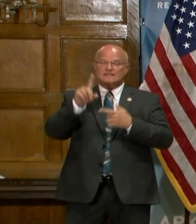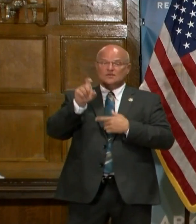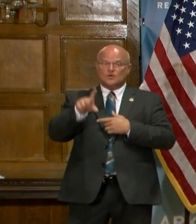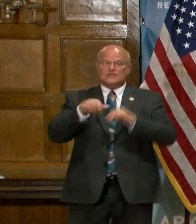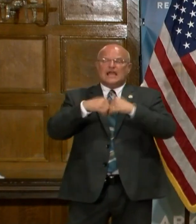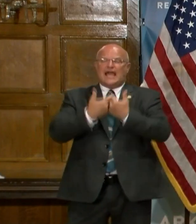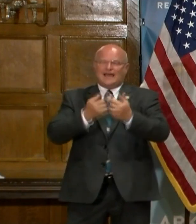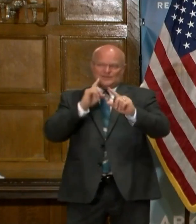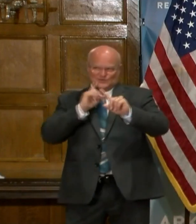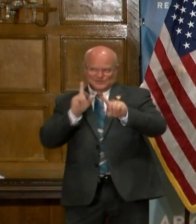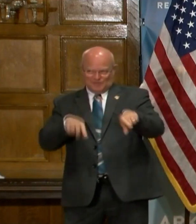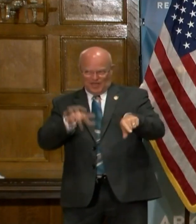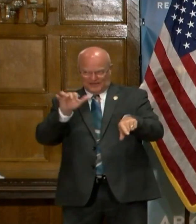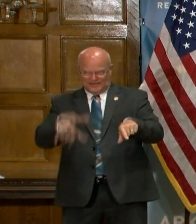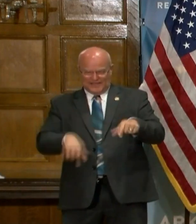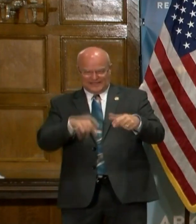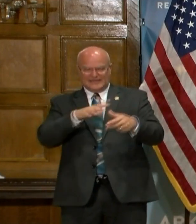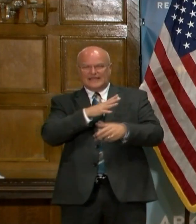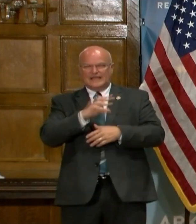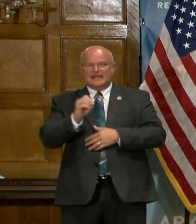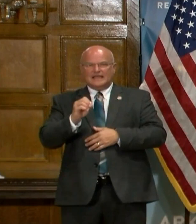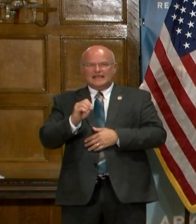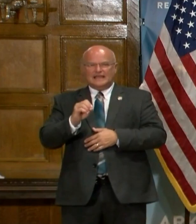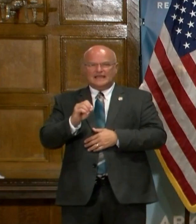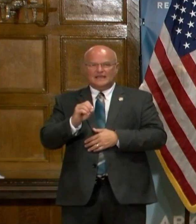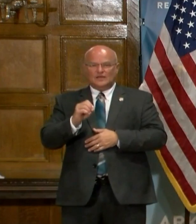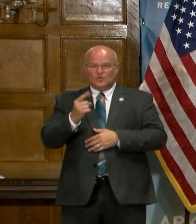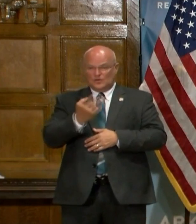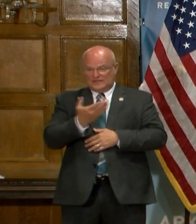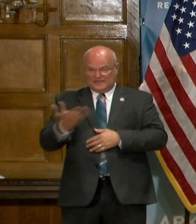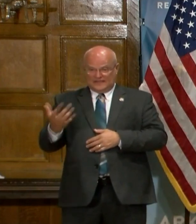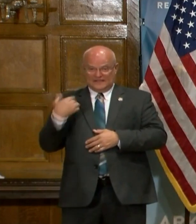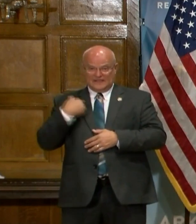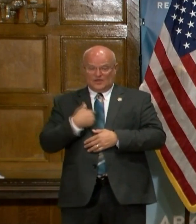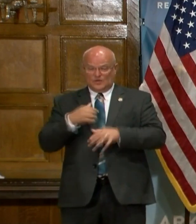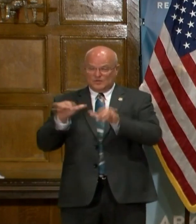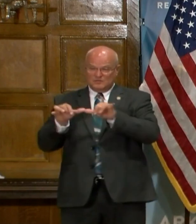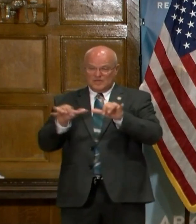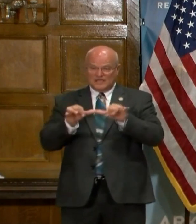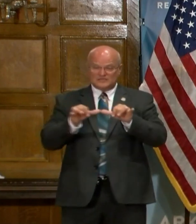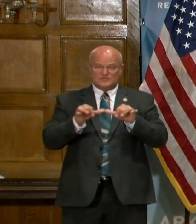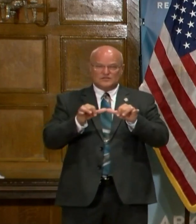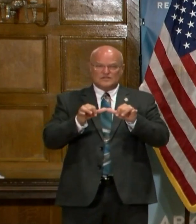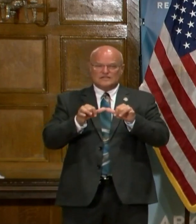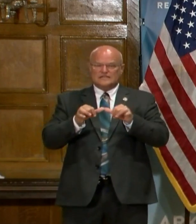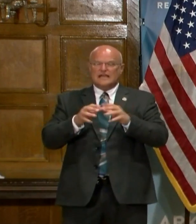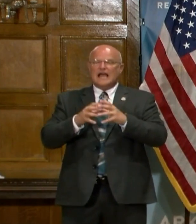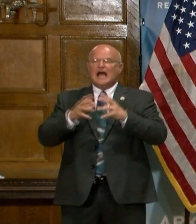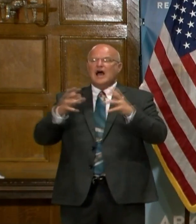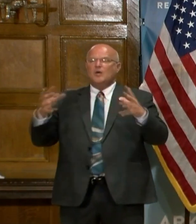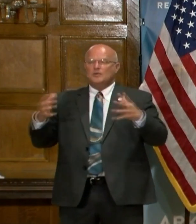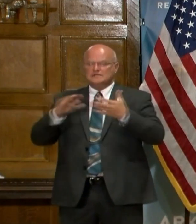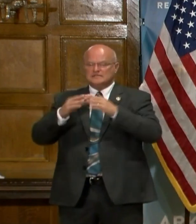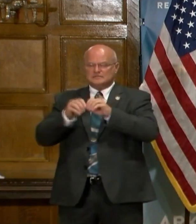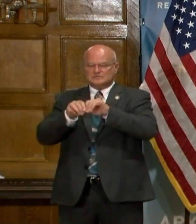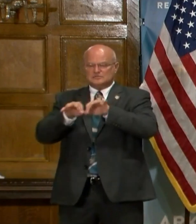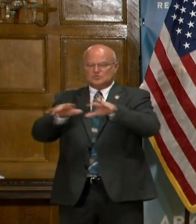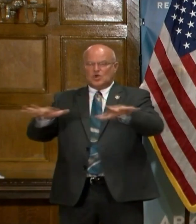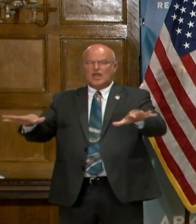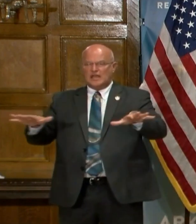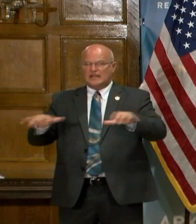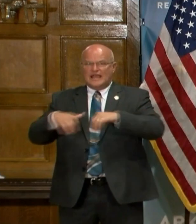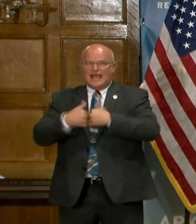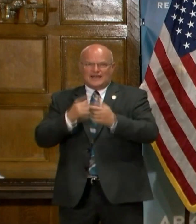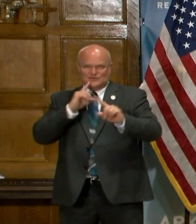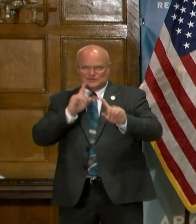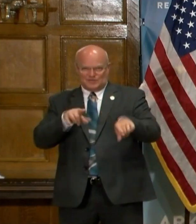question is, how do you respond to that? And one of the things that we measure is the extent of community spread as to